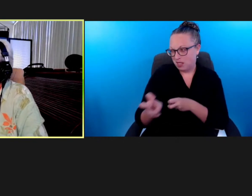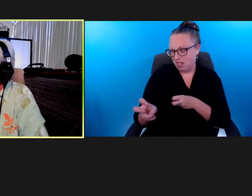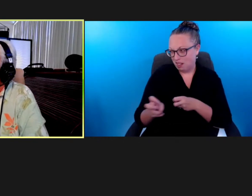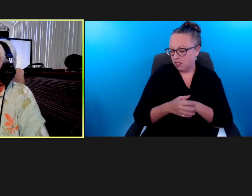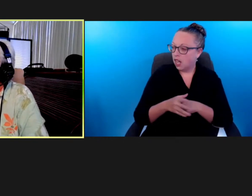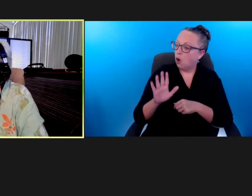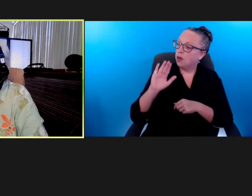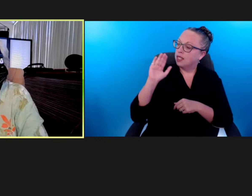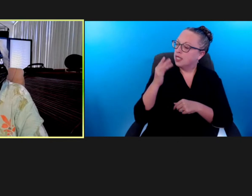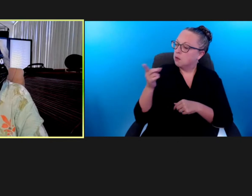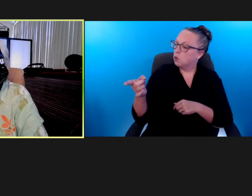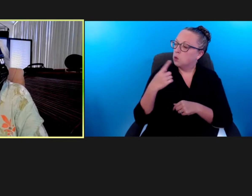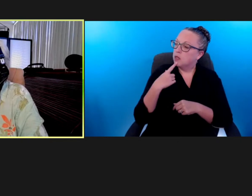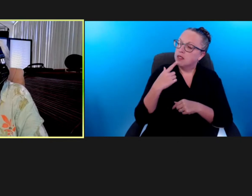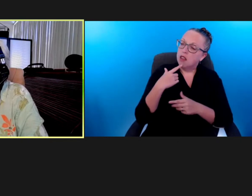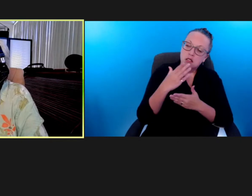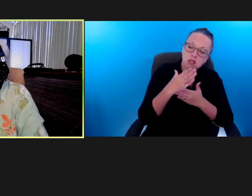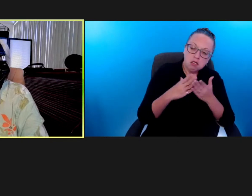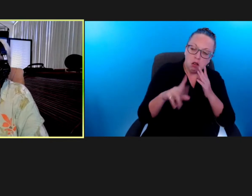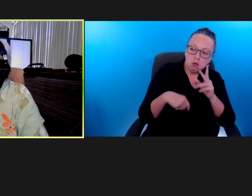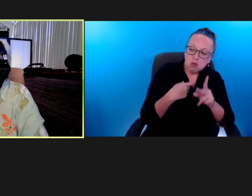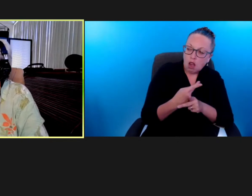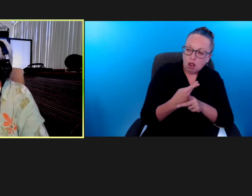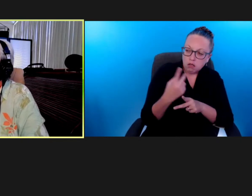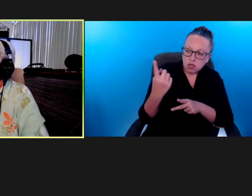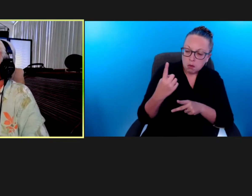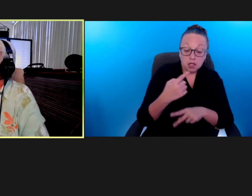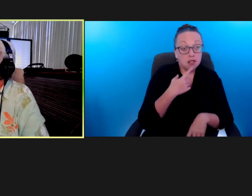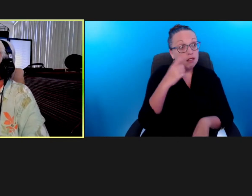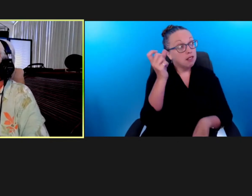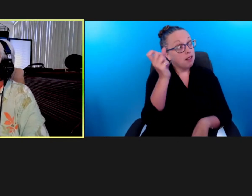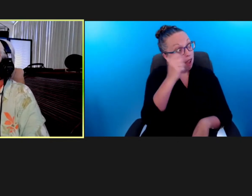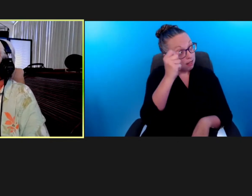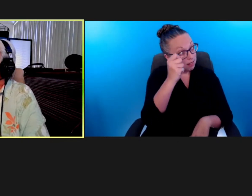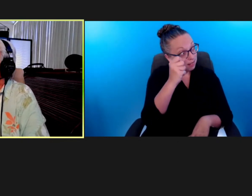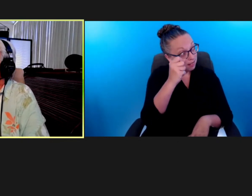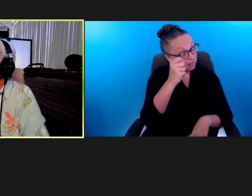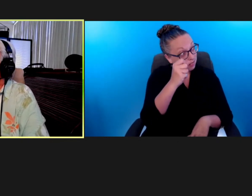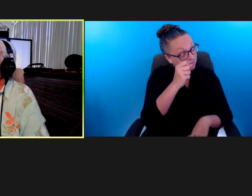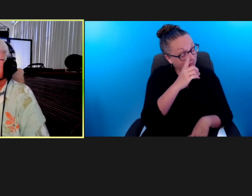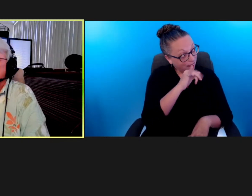you promised us some kind of a something. I did. In this